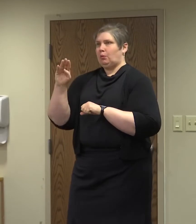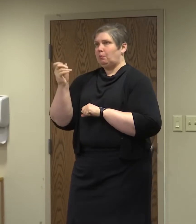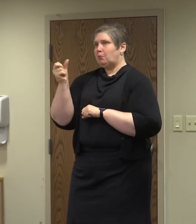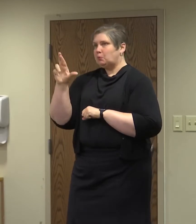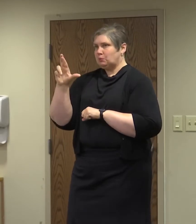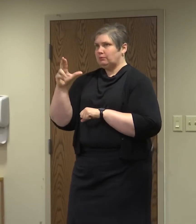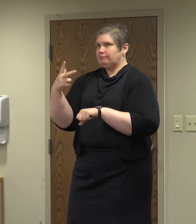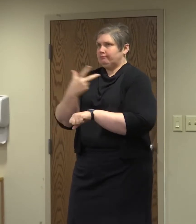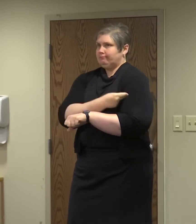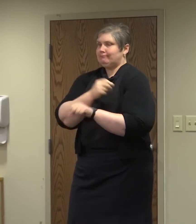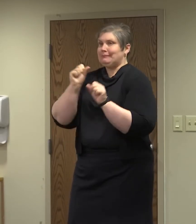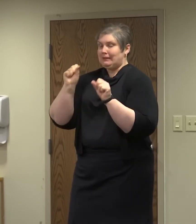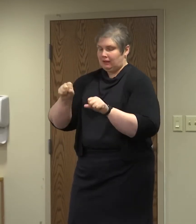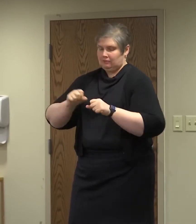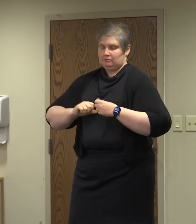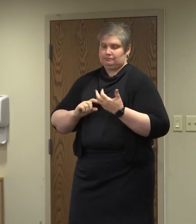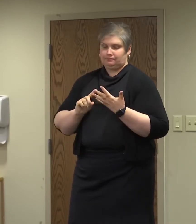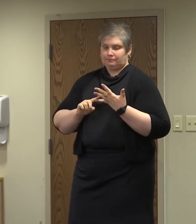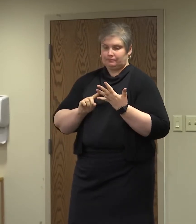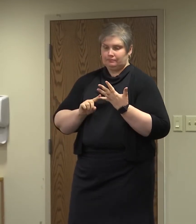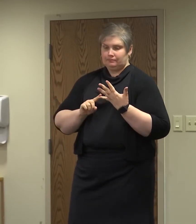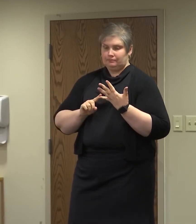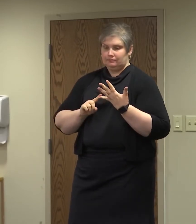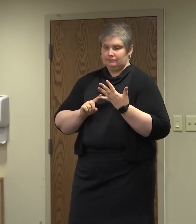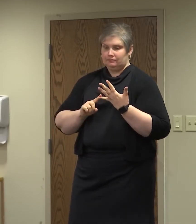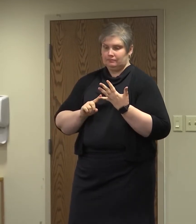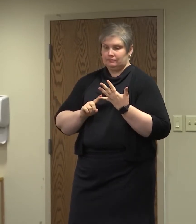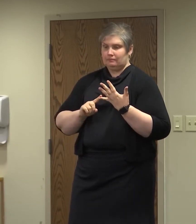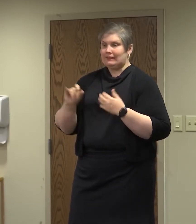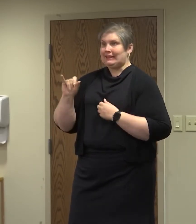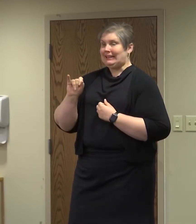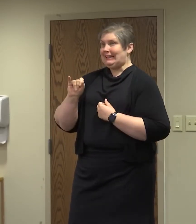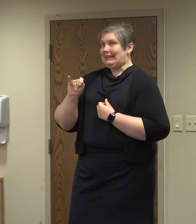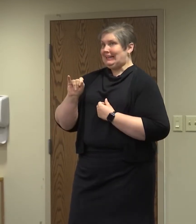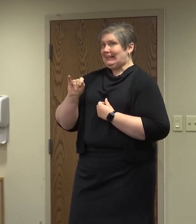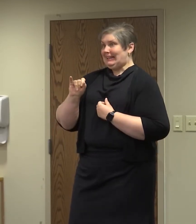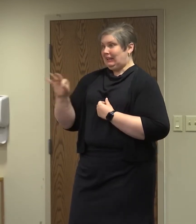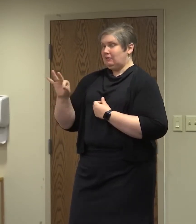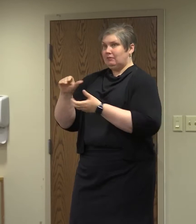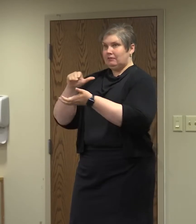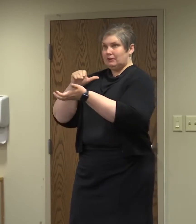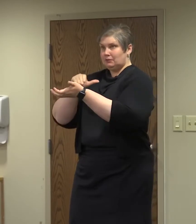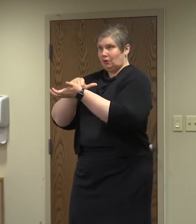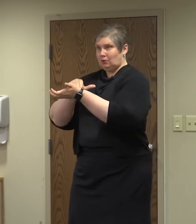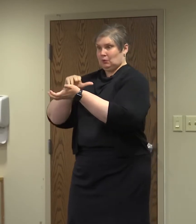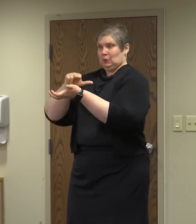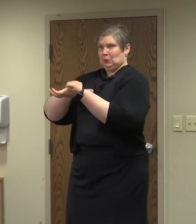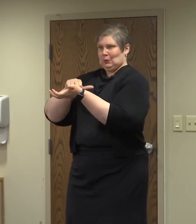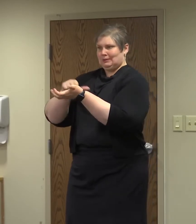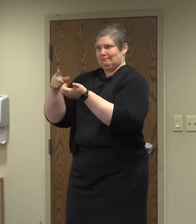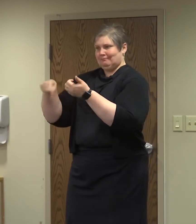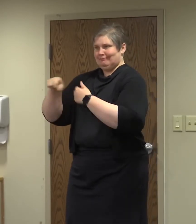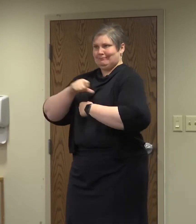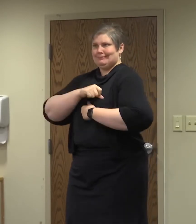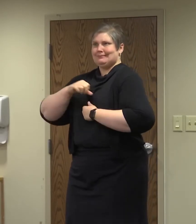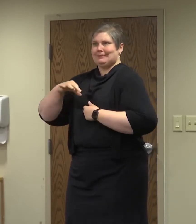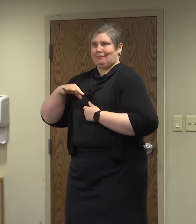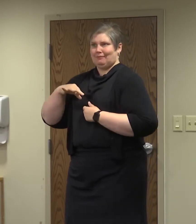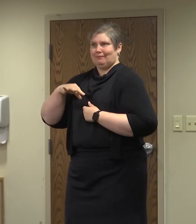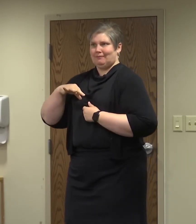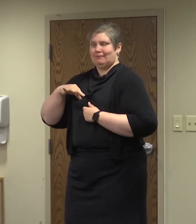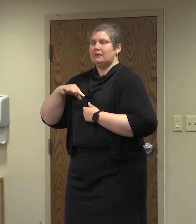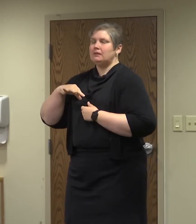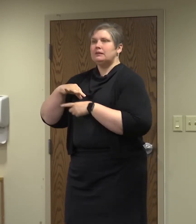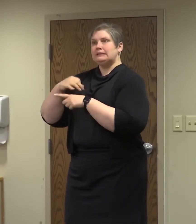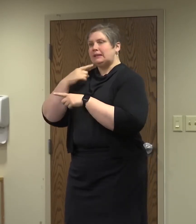when the healthcare professionals deem that the tests are necessary. We all play a role in that.